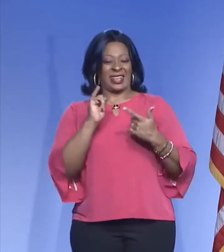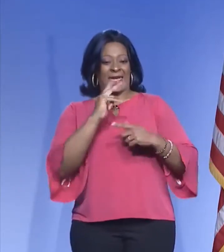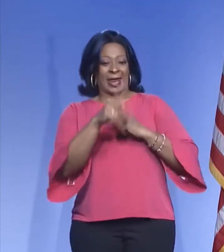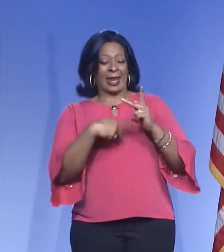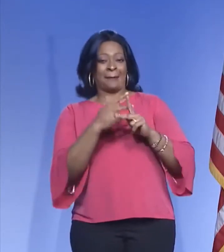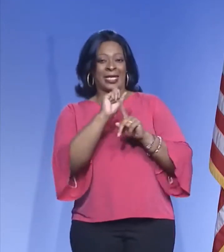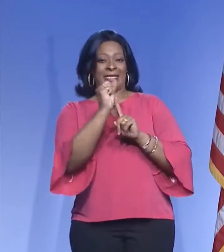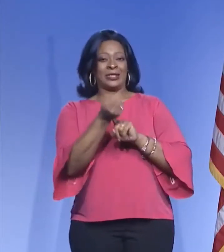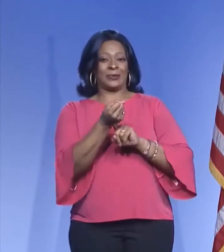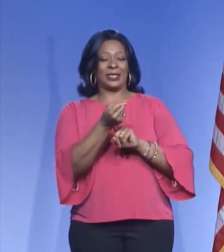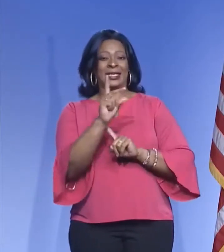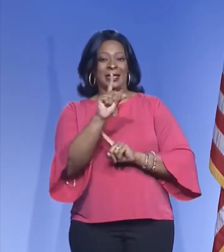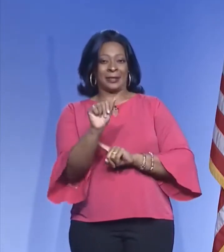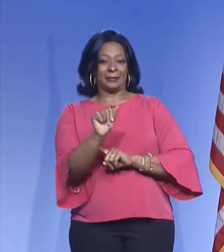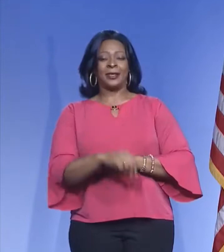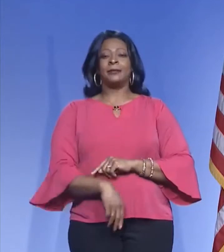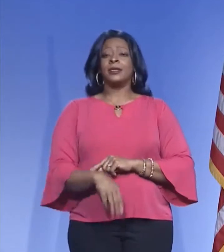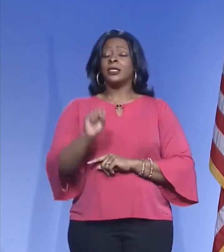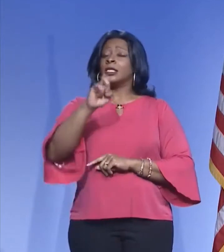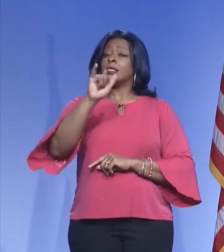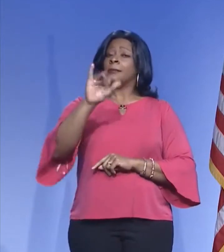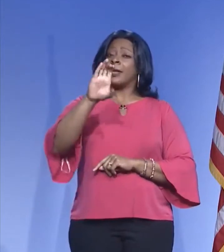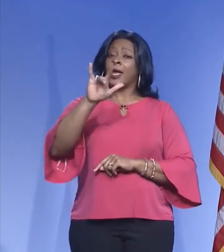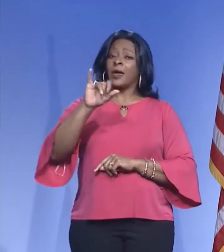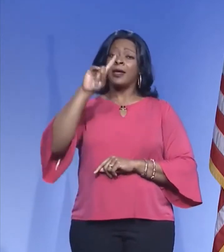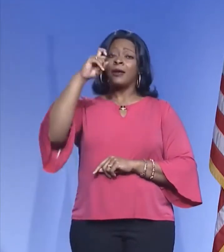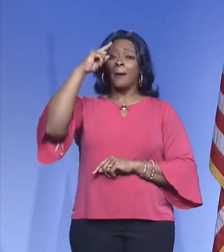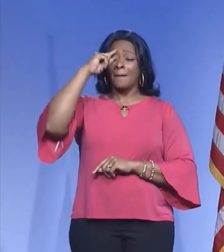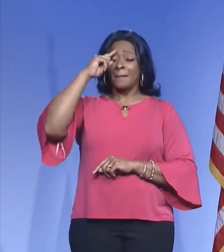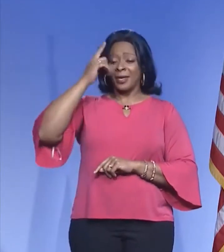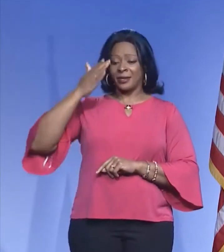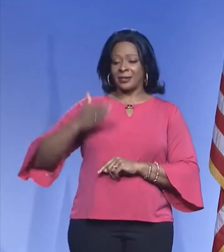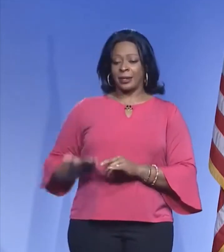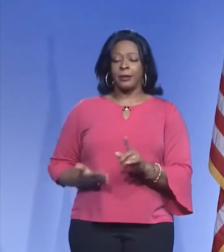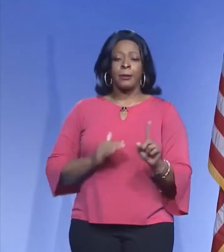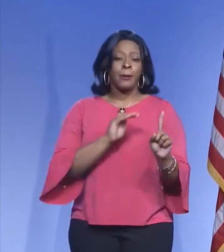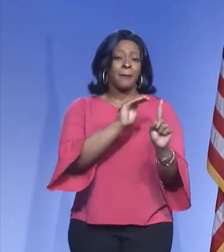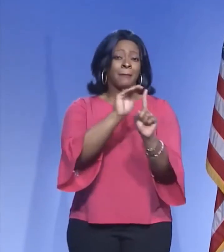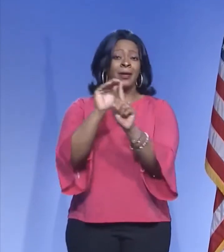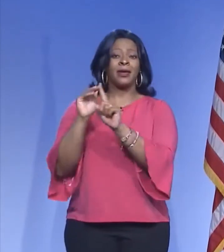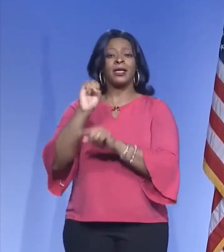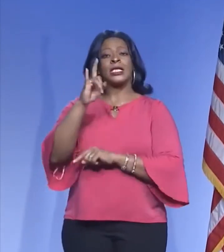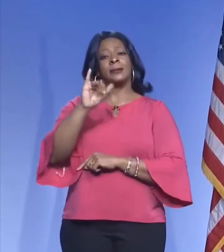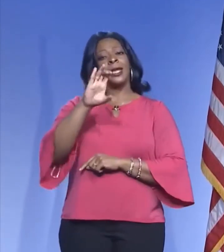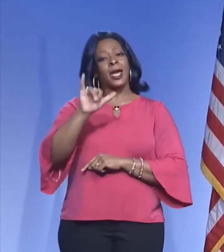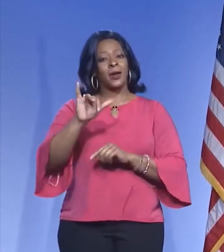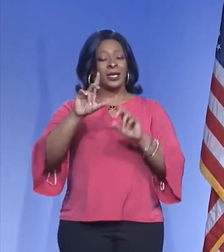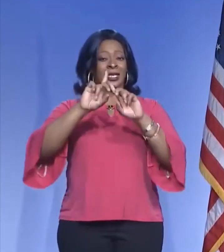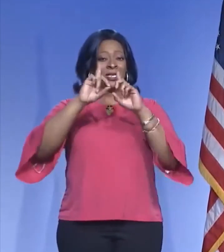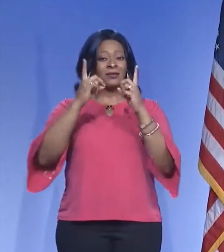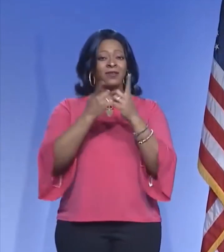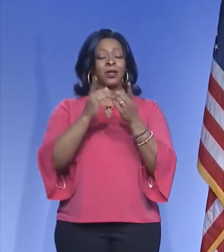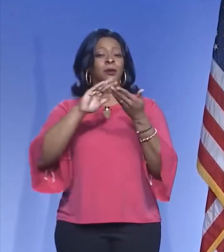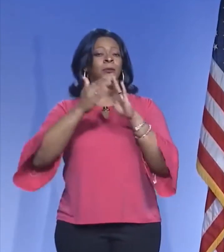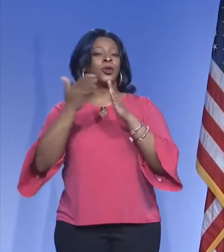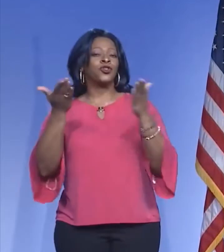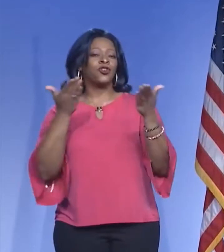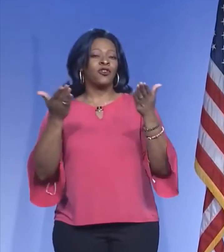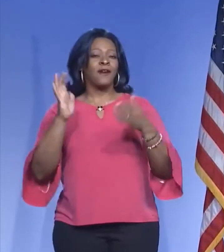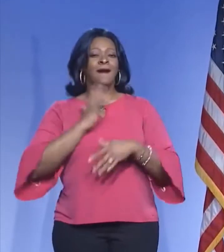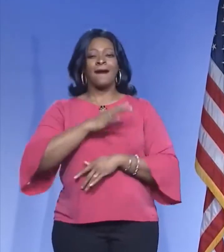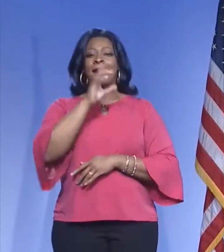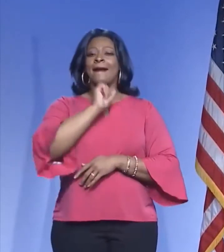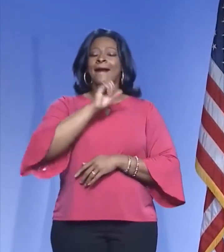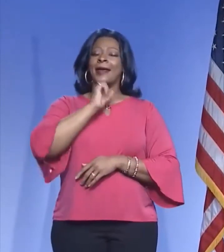disability. On the Shelby County government side of things, I want to remind folks that the Shelby County Division of Community Services and our